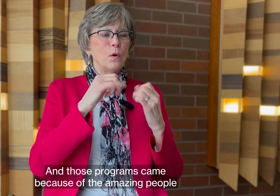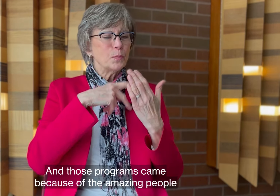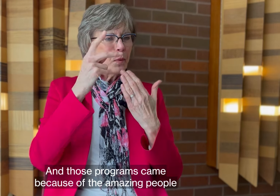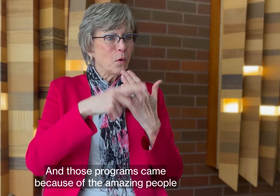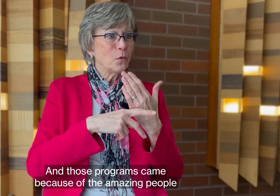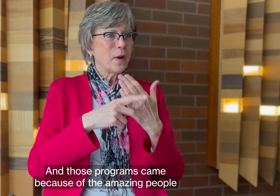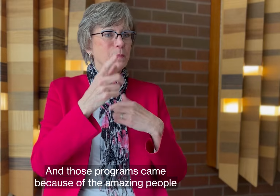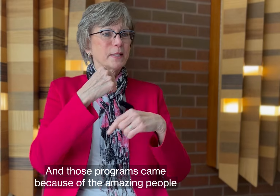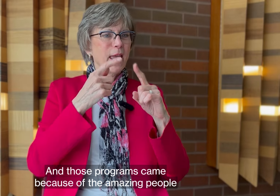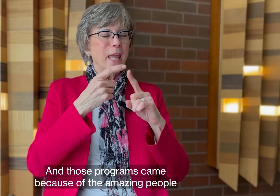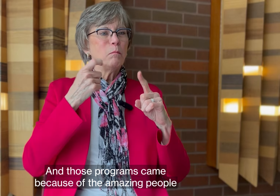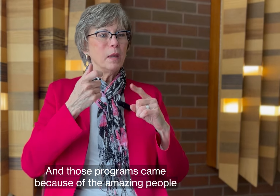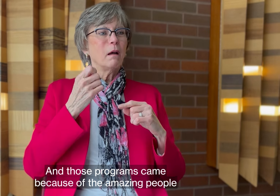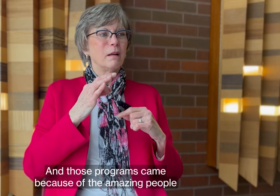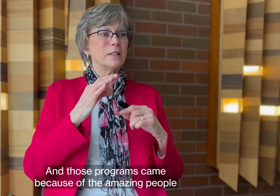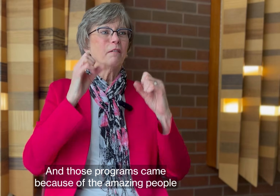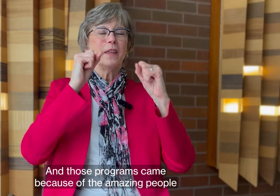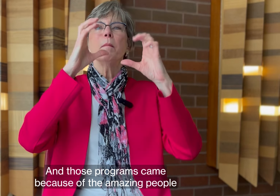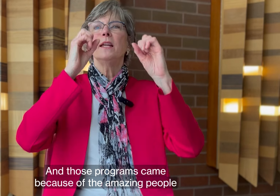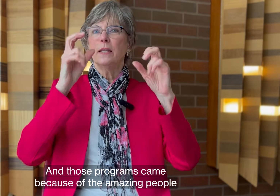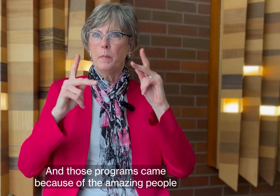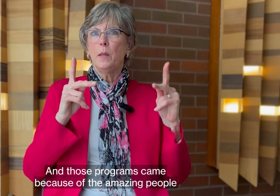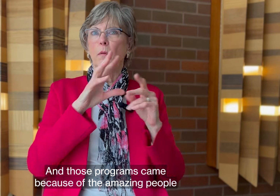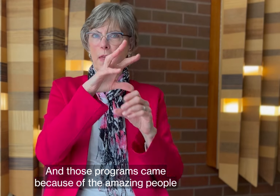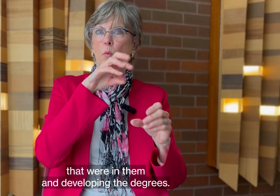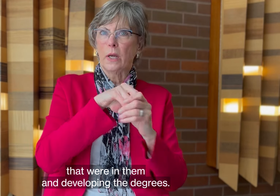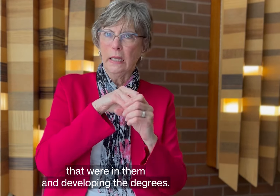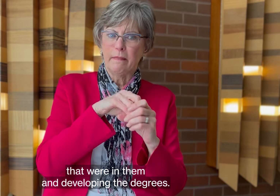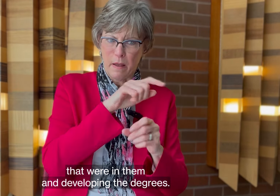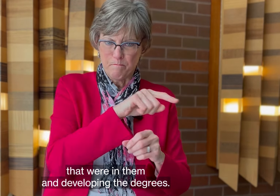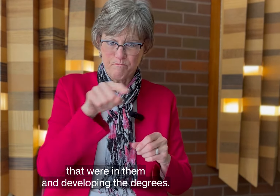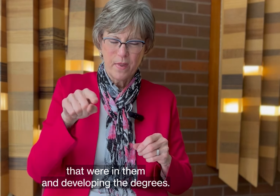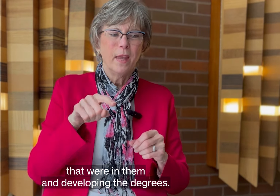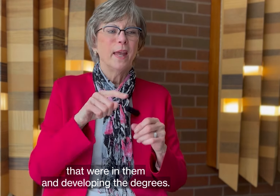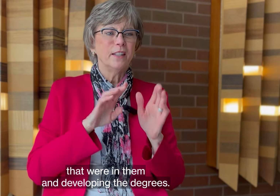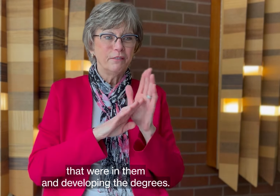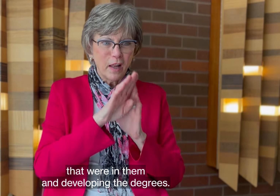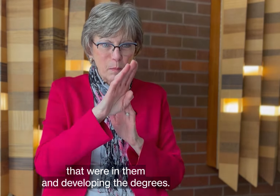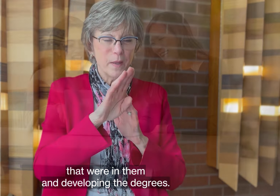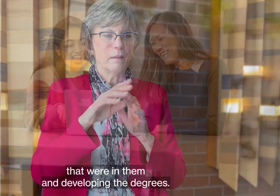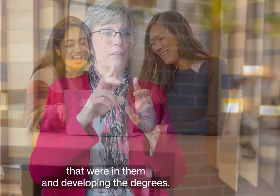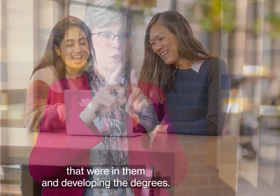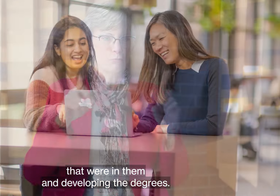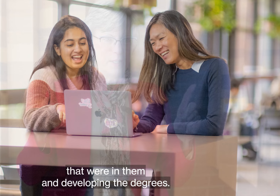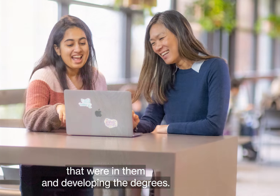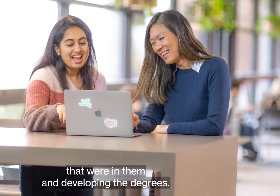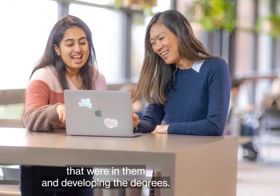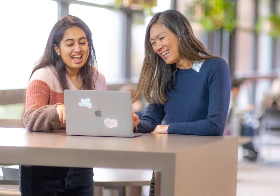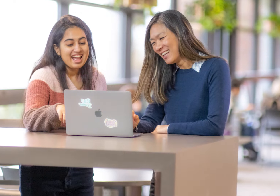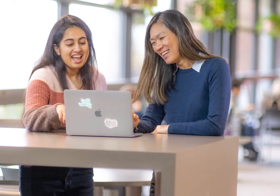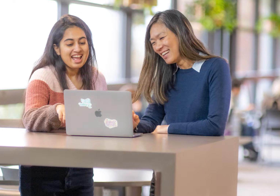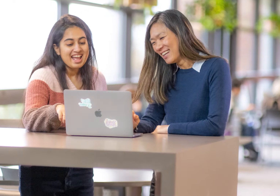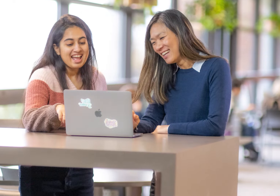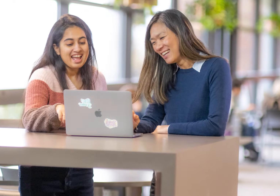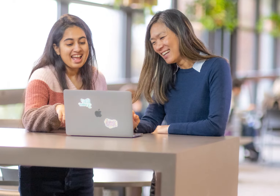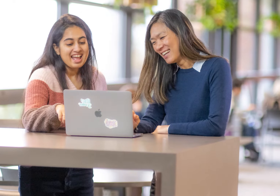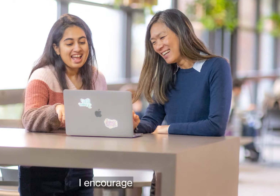those programs came because of the amazing people that were in them and developing the degrees. I